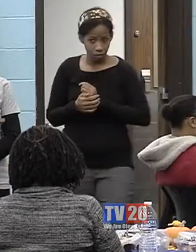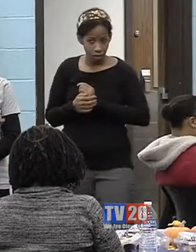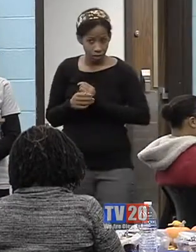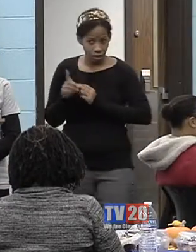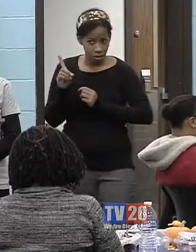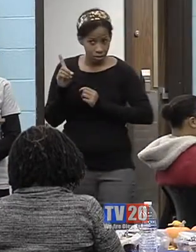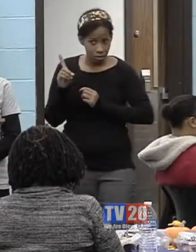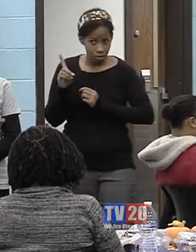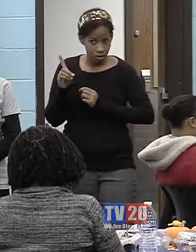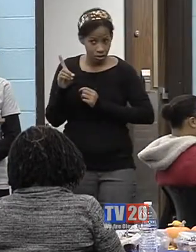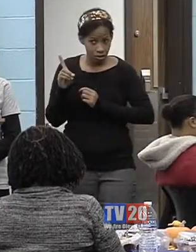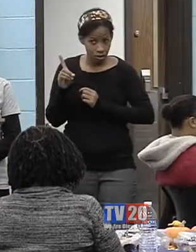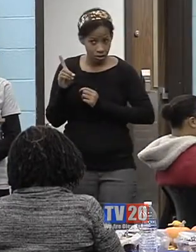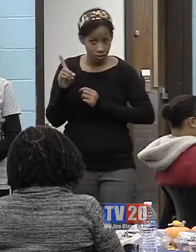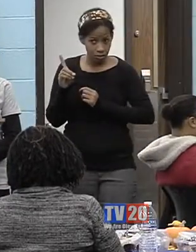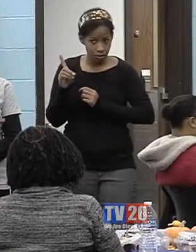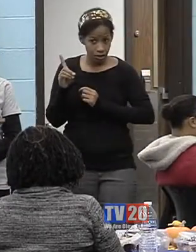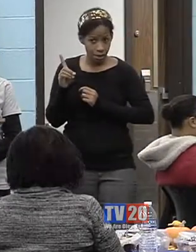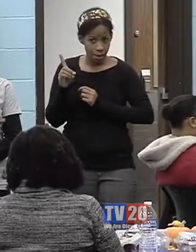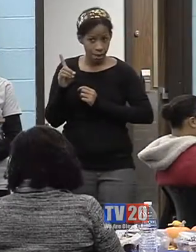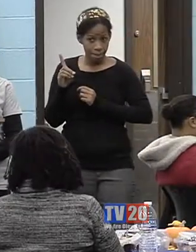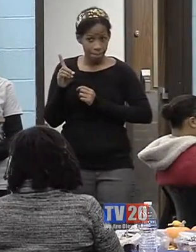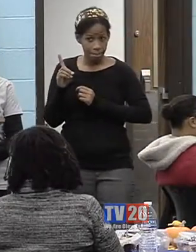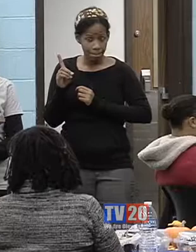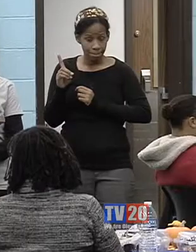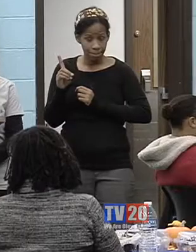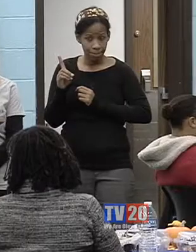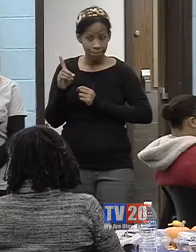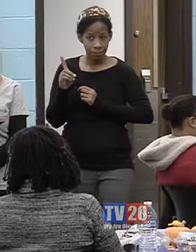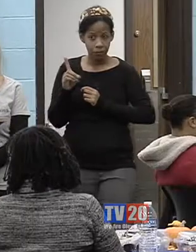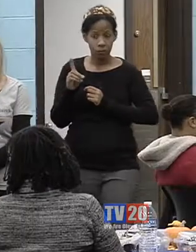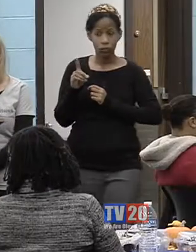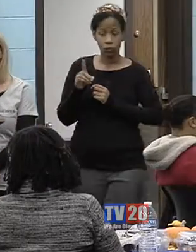to people like in church groups,